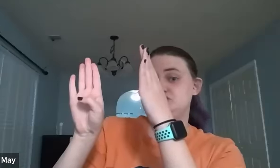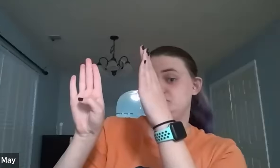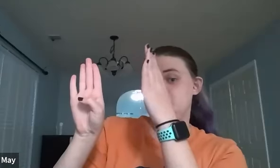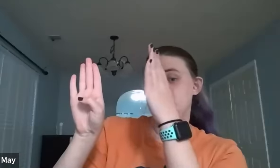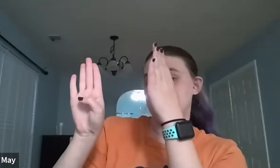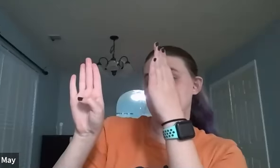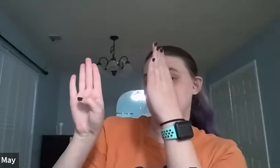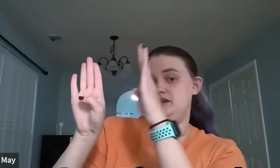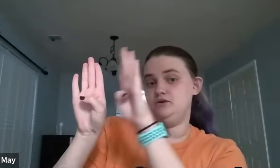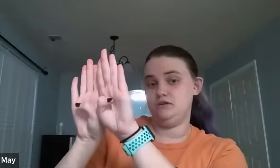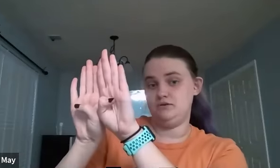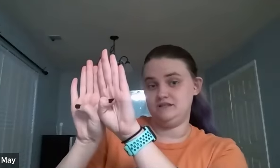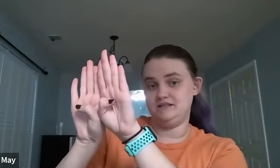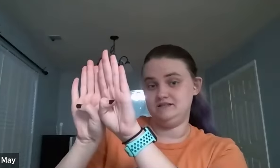start opening and you close it.